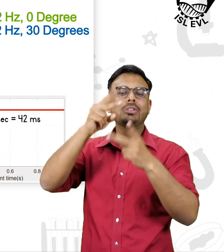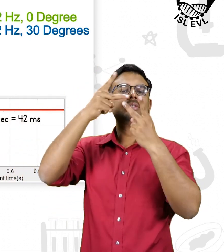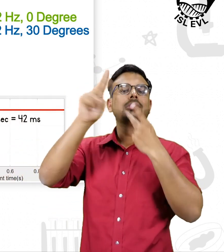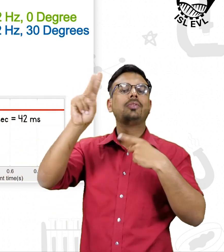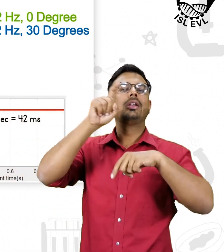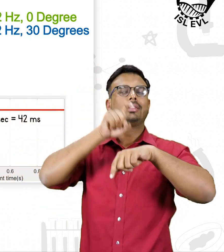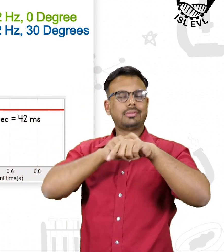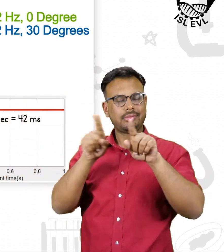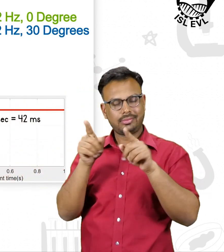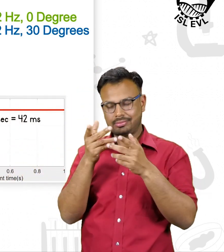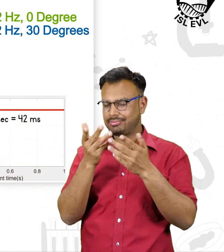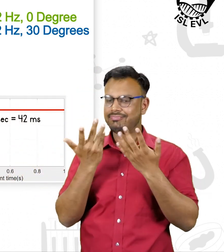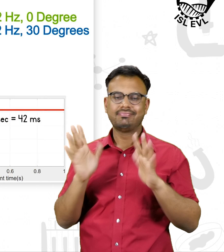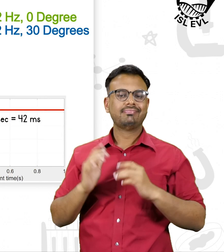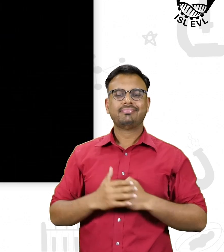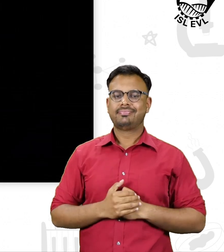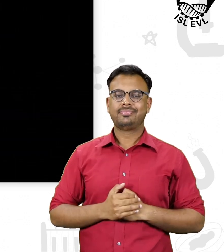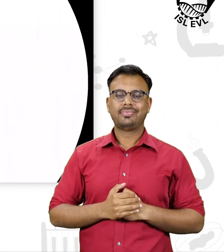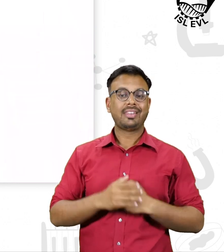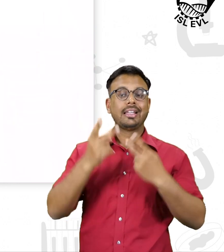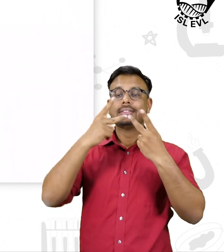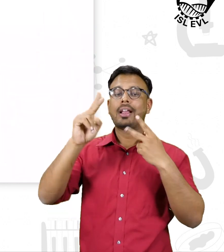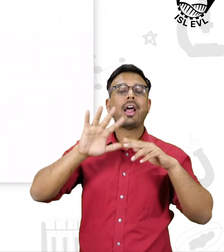be 42 milliseconds forever.